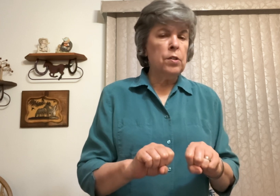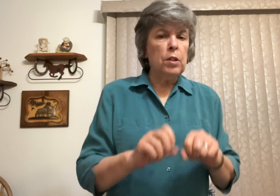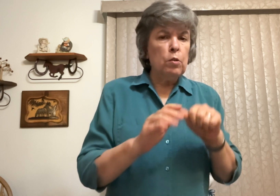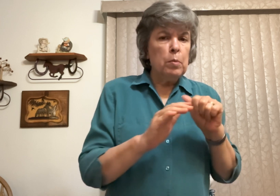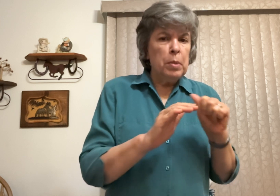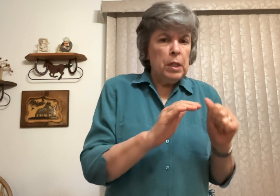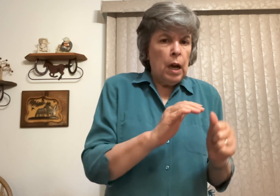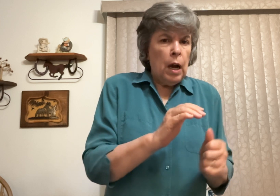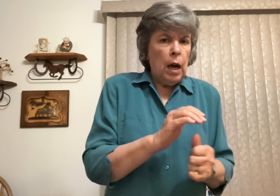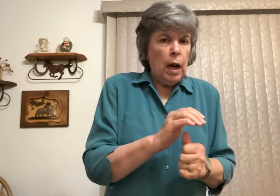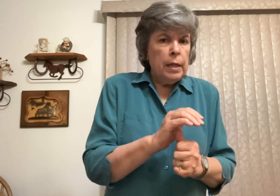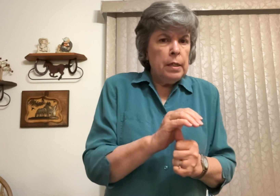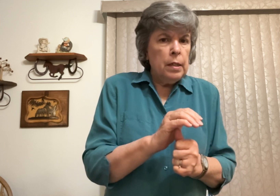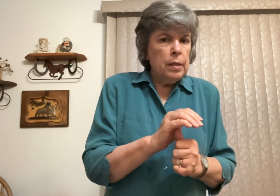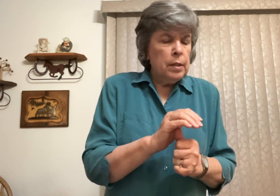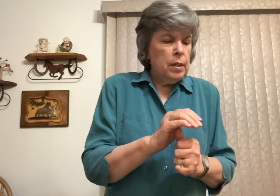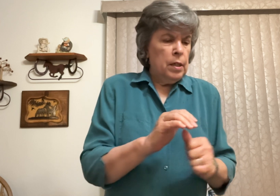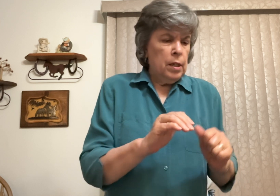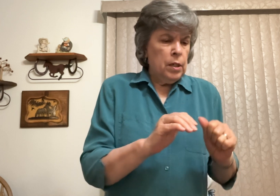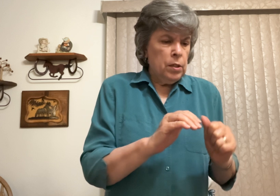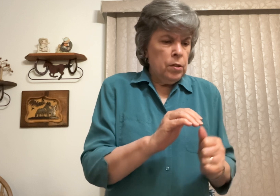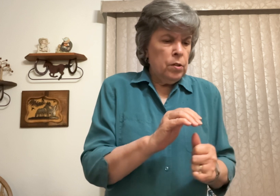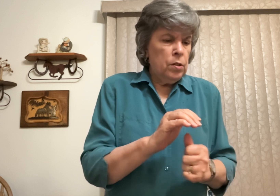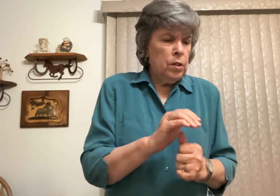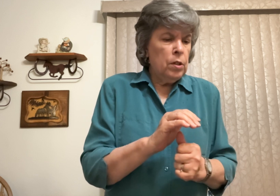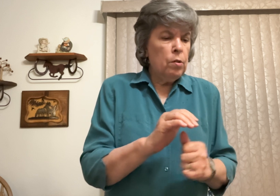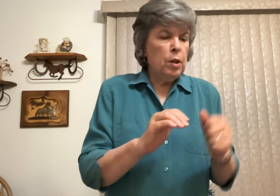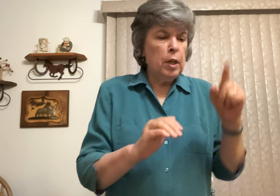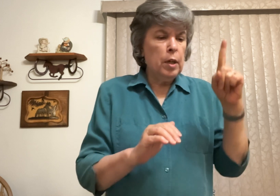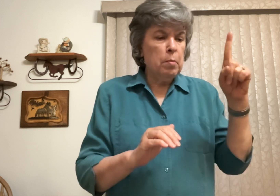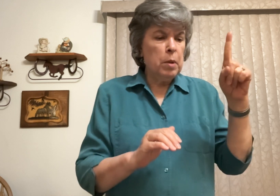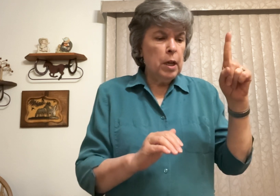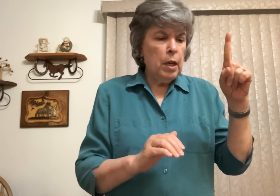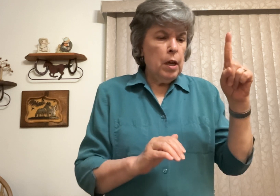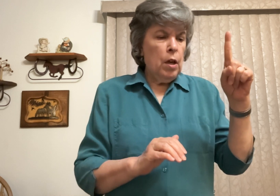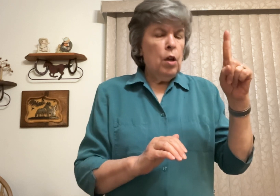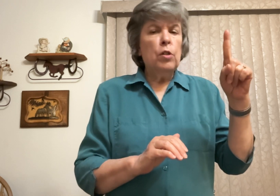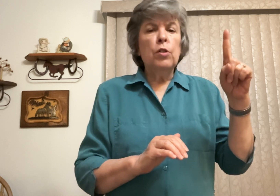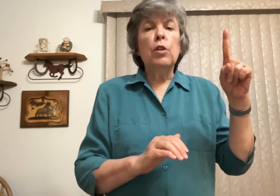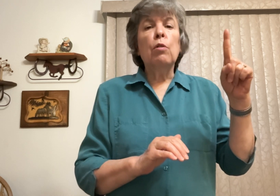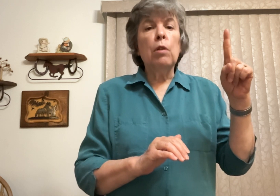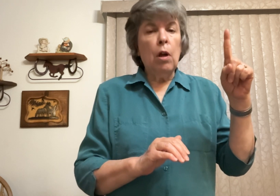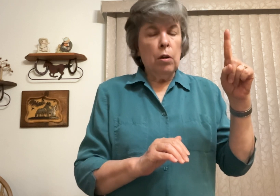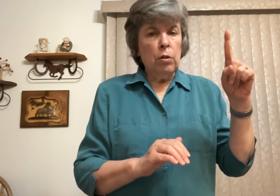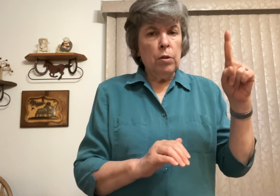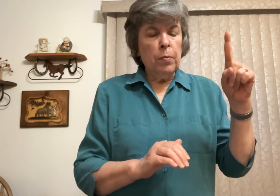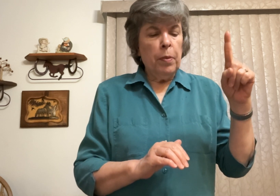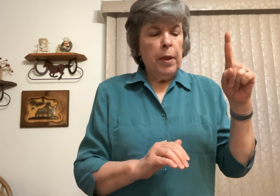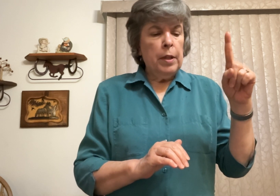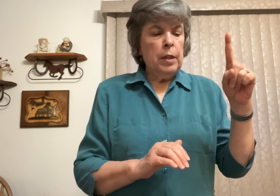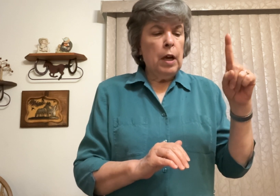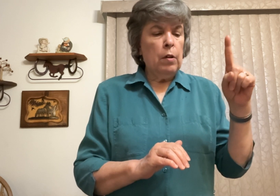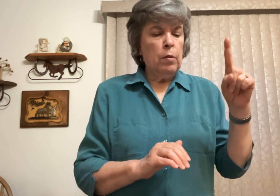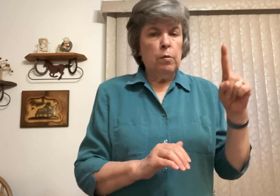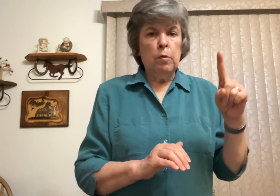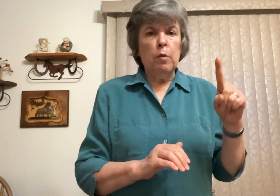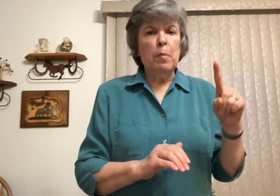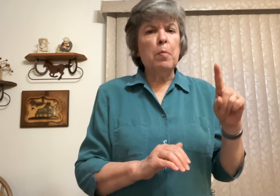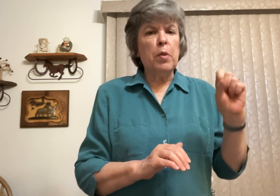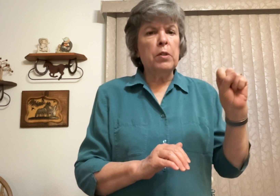Conceal would be to hide. Conceal him no longer. Now, remember, this is